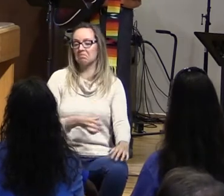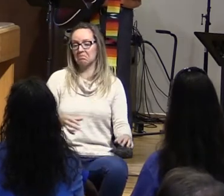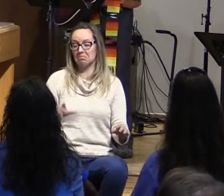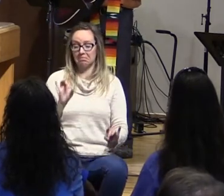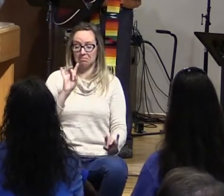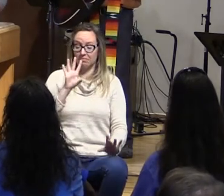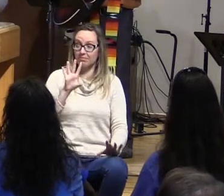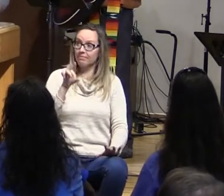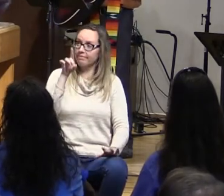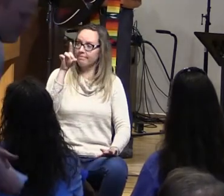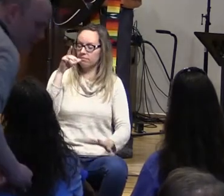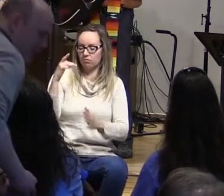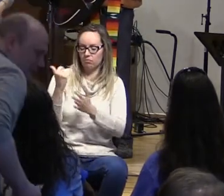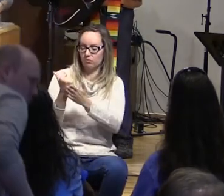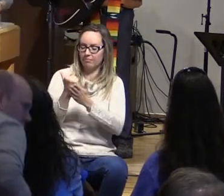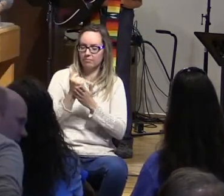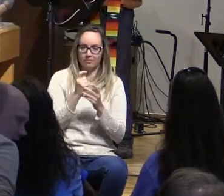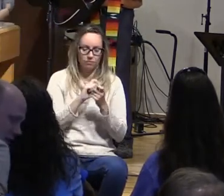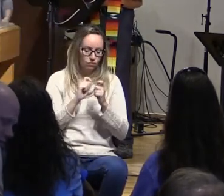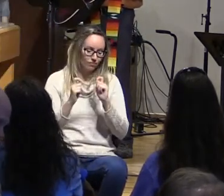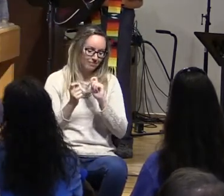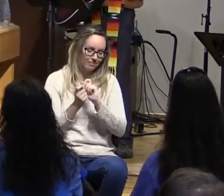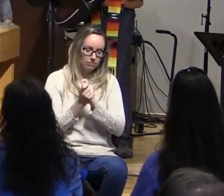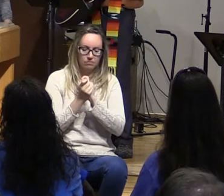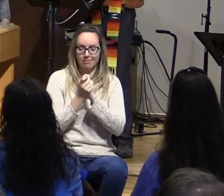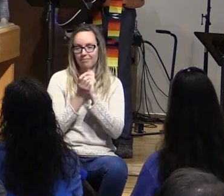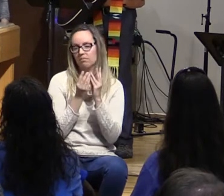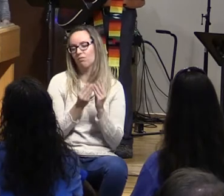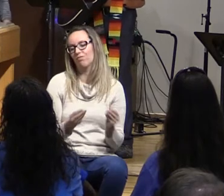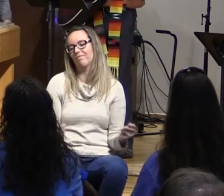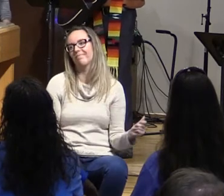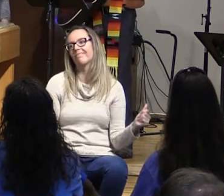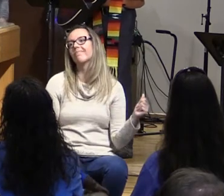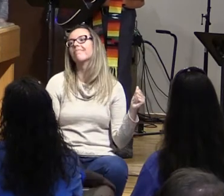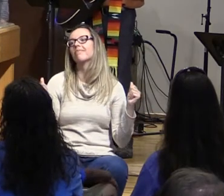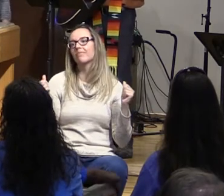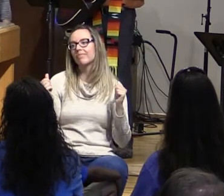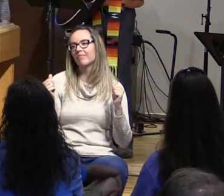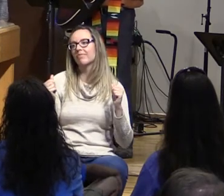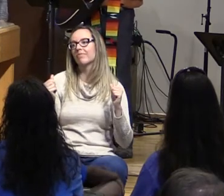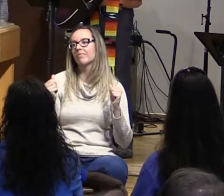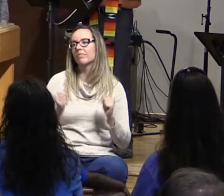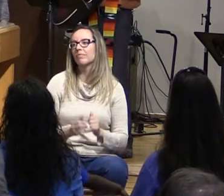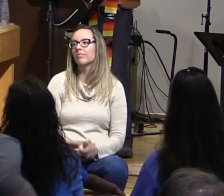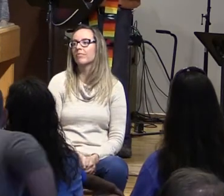beautiful things out of us.